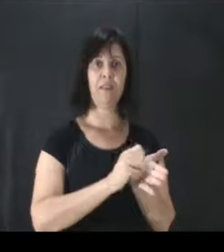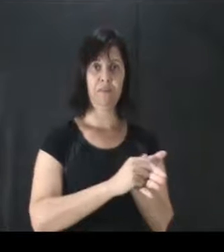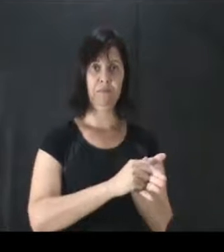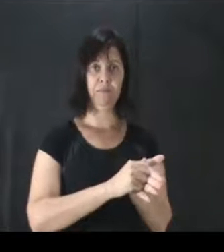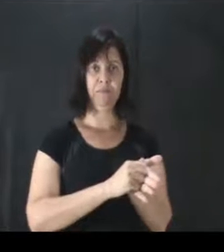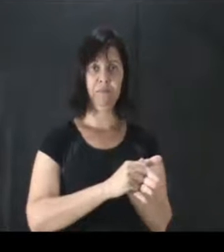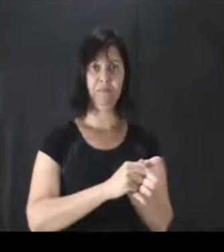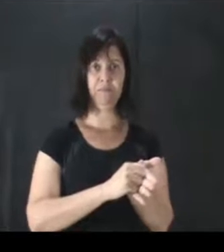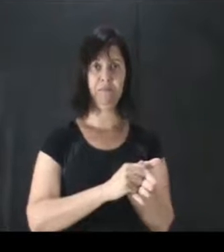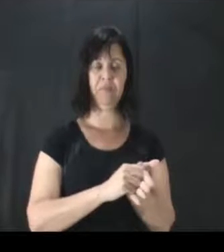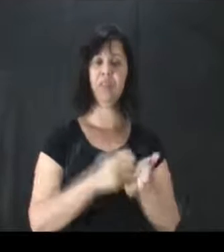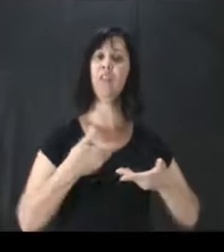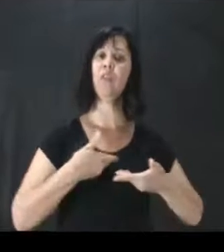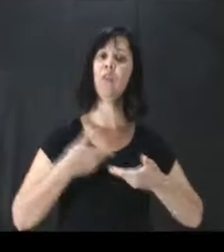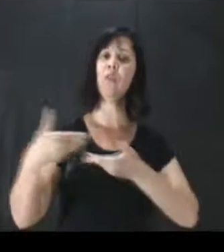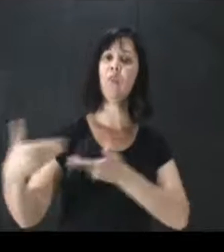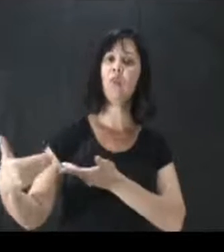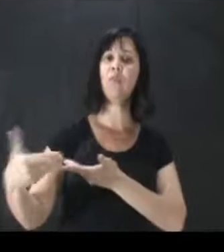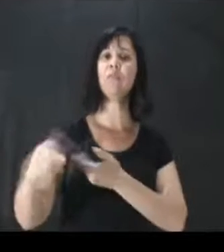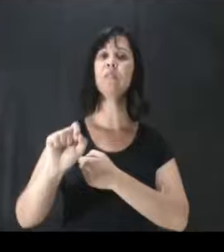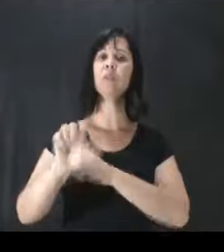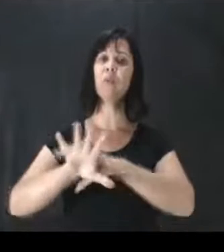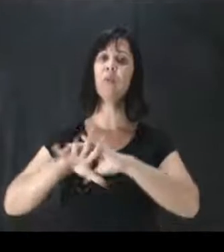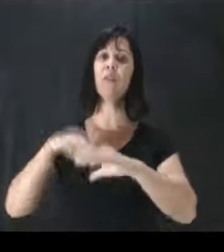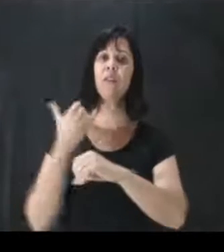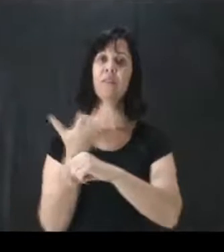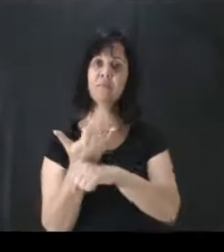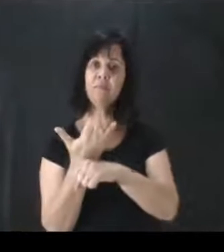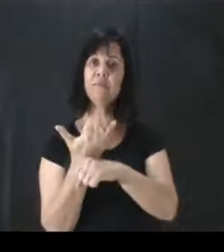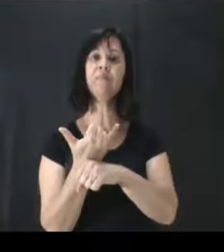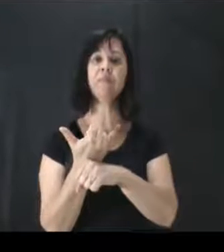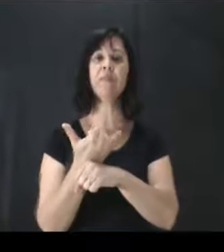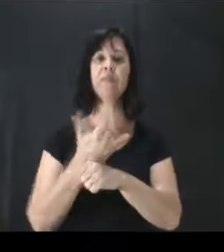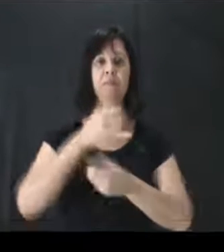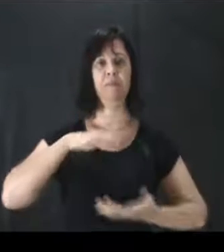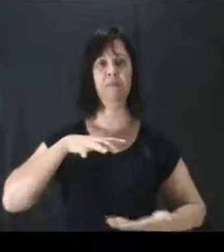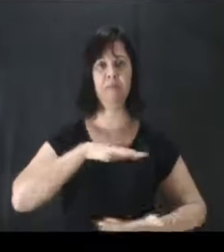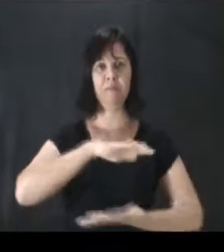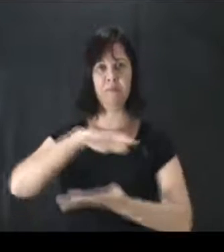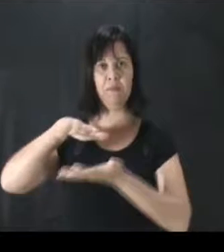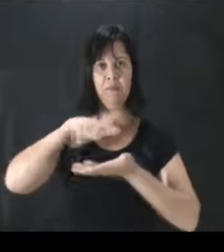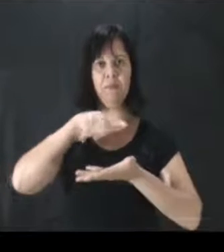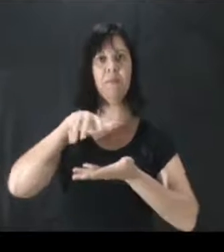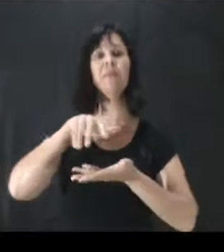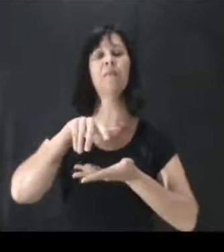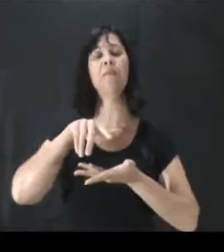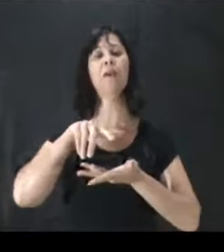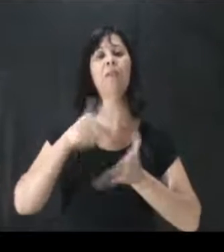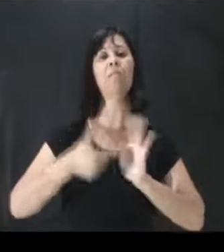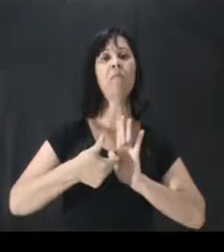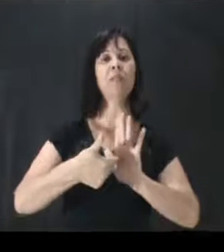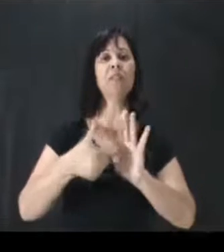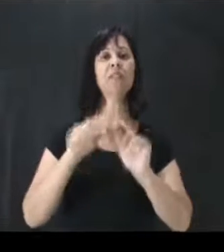LIA is spelled on the hand, okay? I was invited by the Desvendando o Universo da Surdo-Cegueira